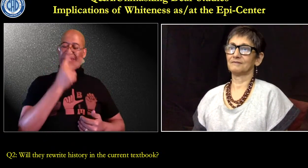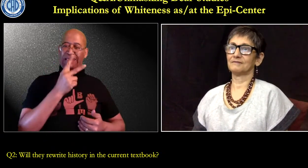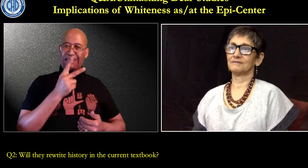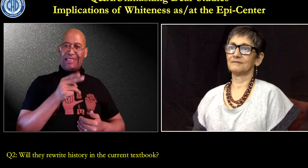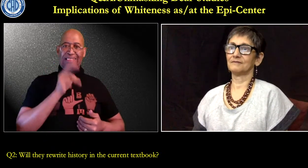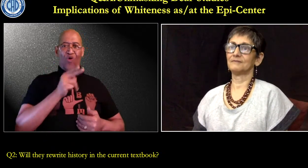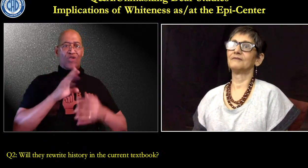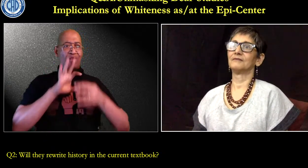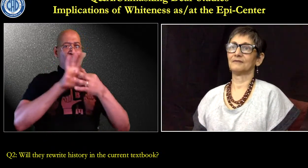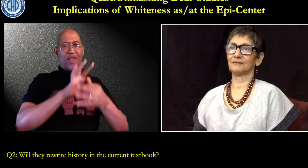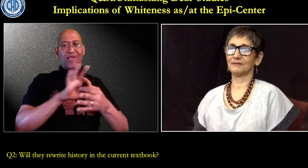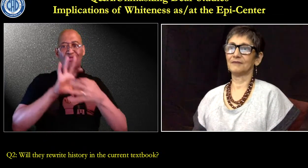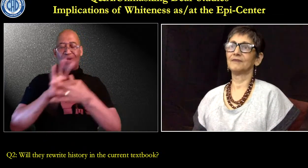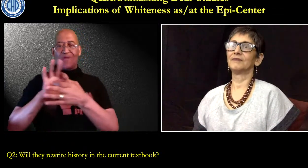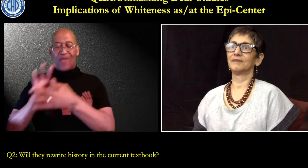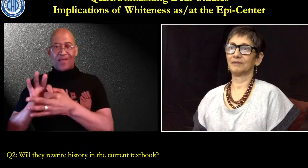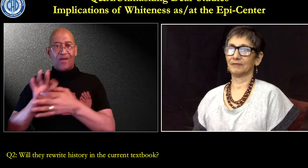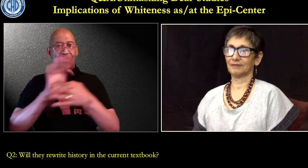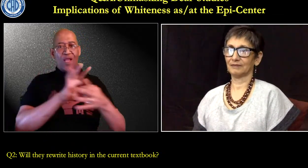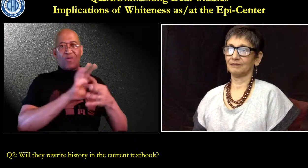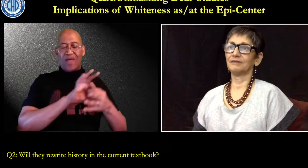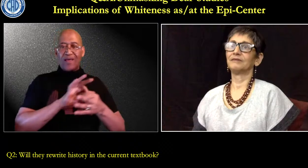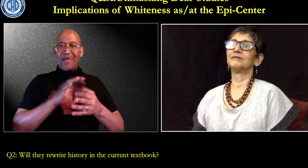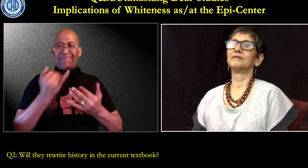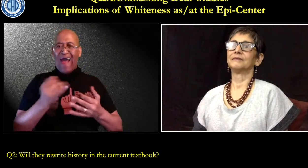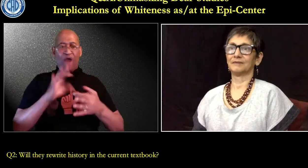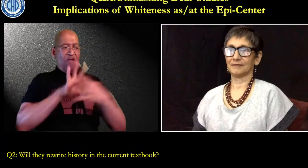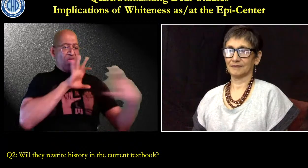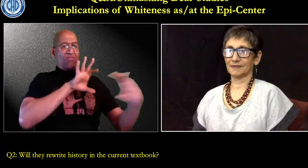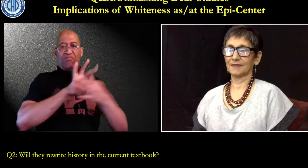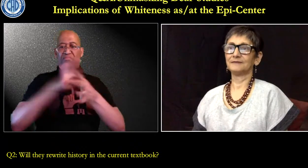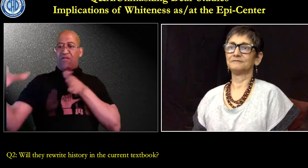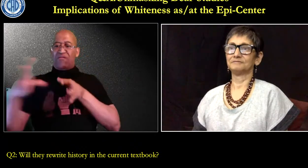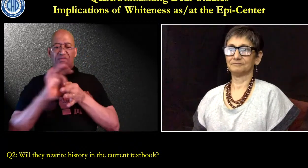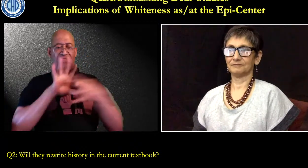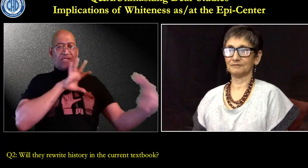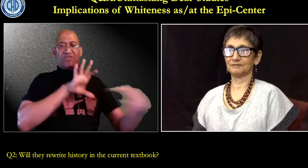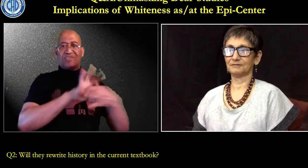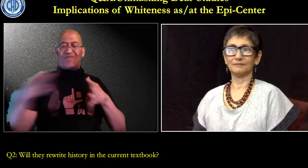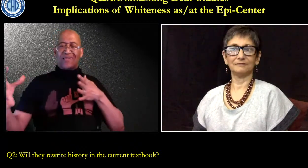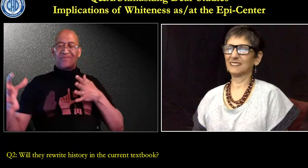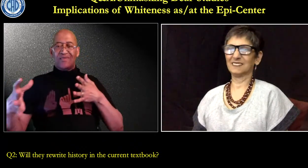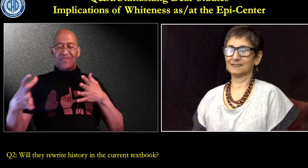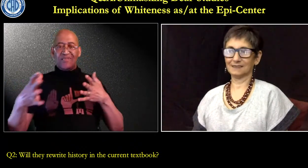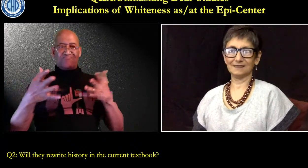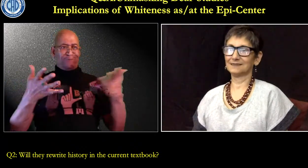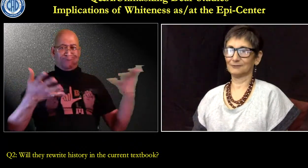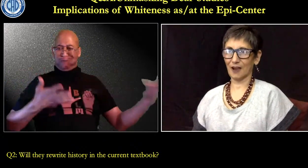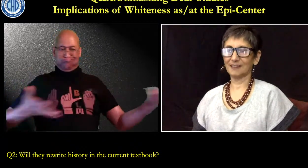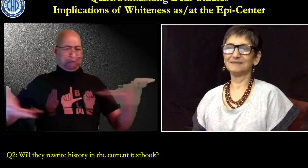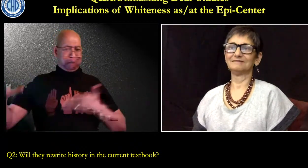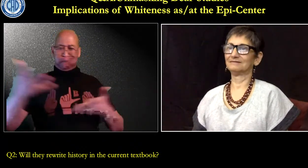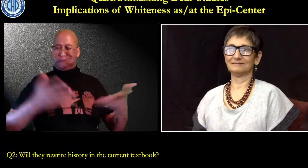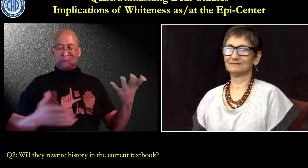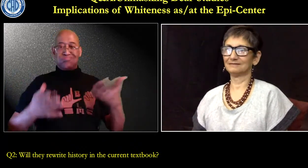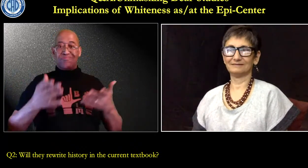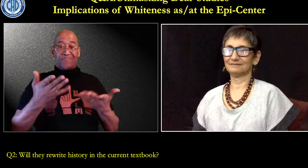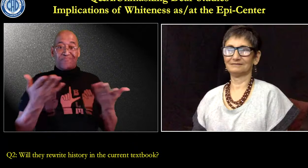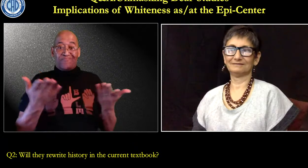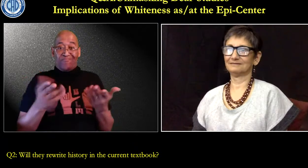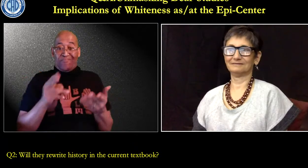own way. It was literally a young BIPOC relating that was happening. The disconnects